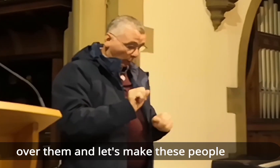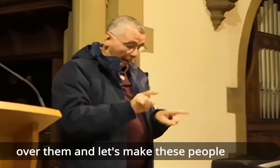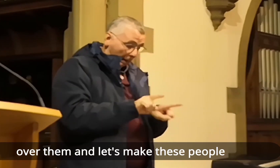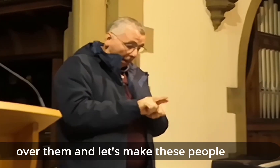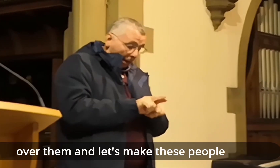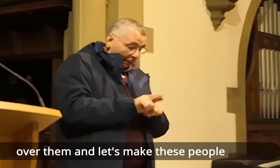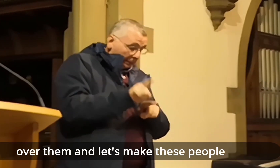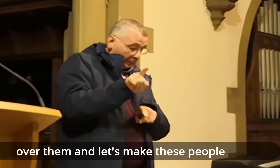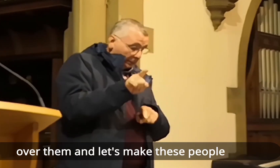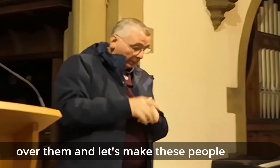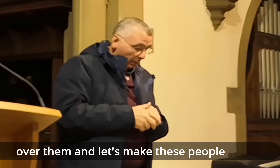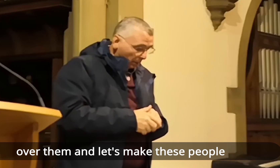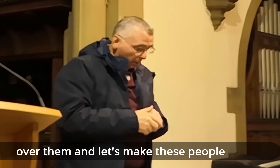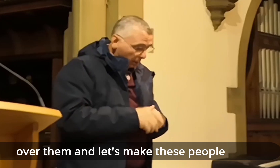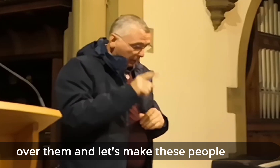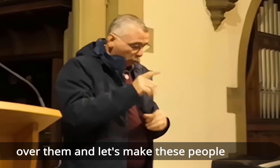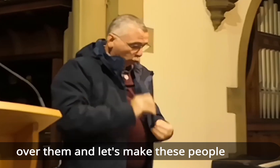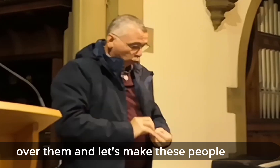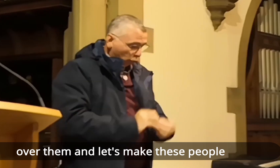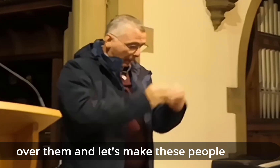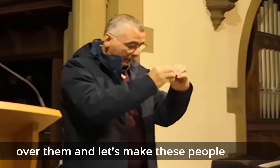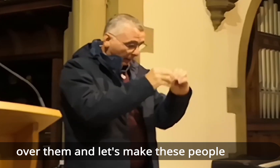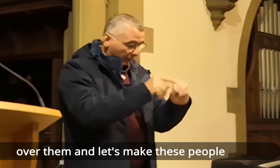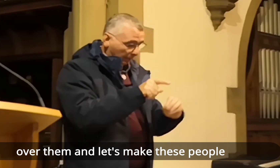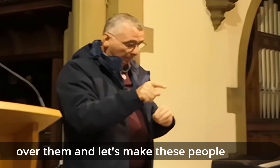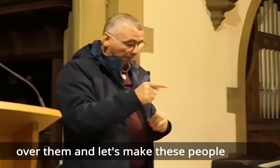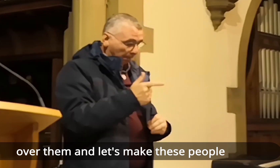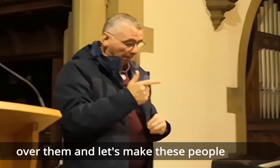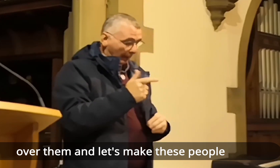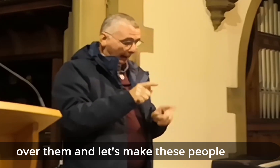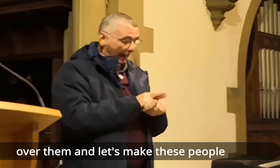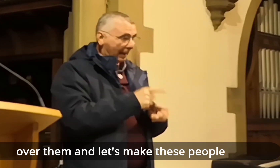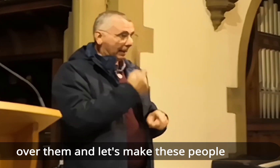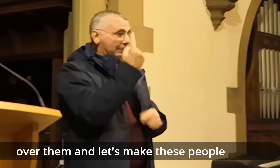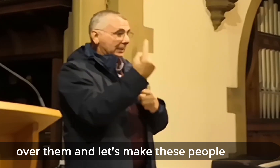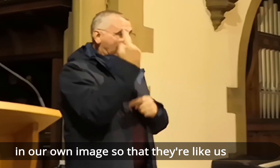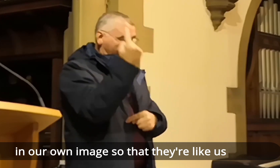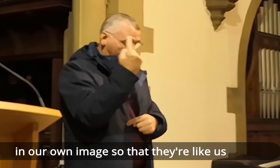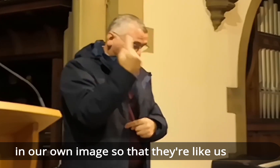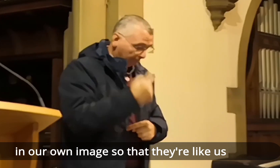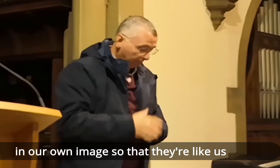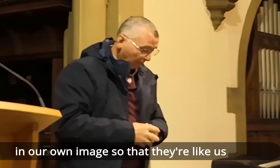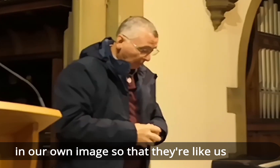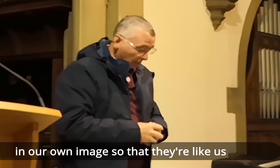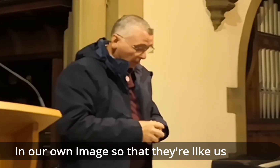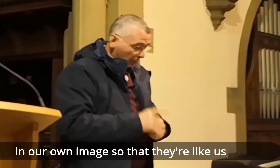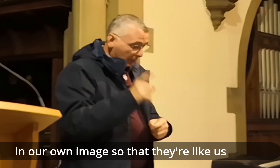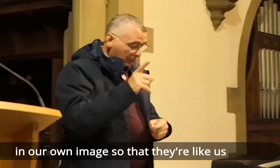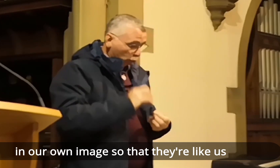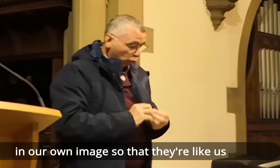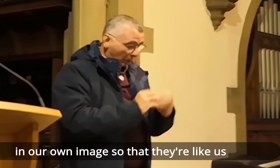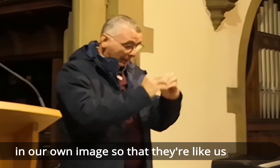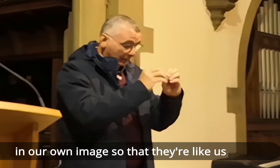them. And let's make these people in our own image so that they're like